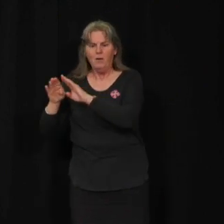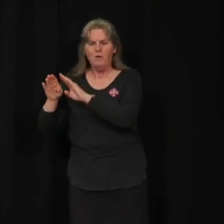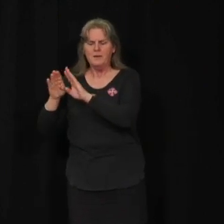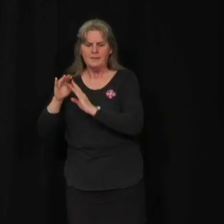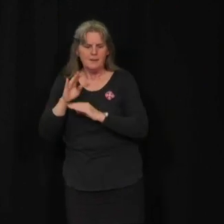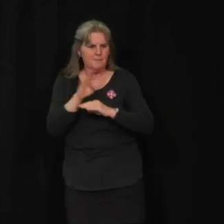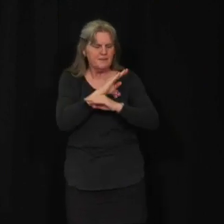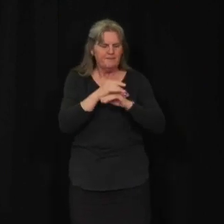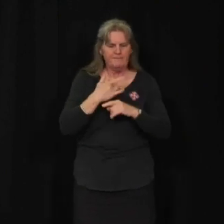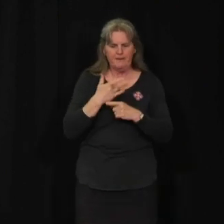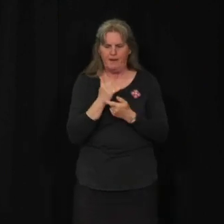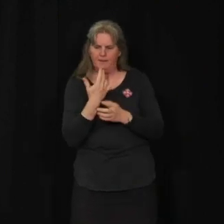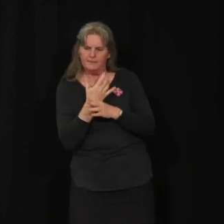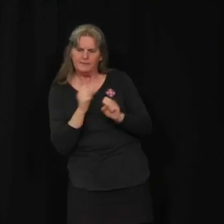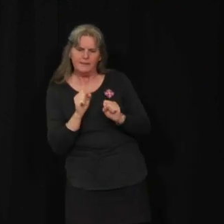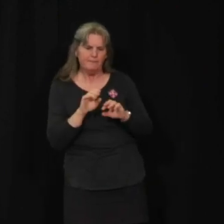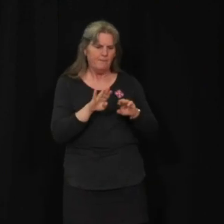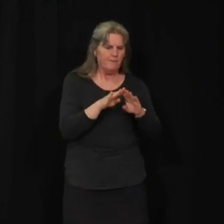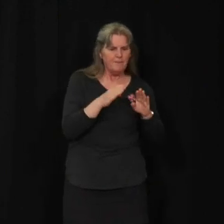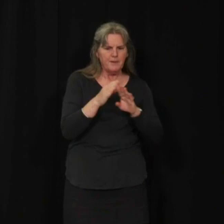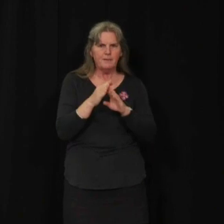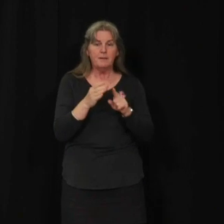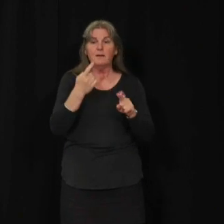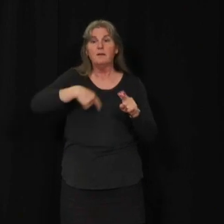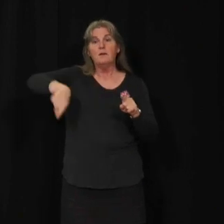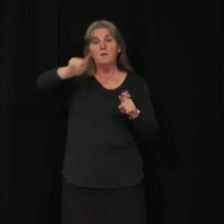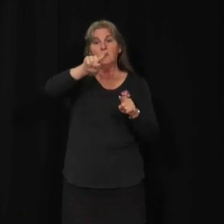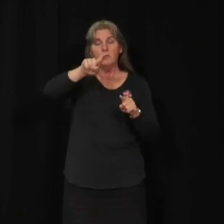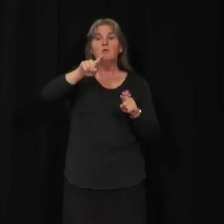ways to operate, Yukoners are being asked to